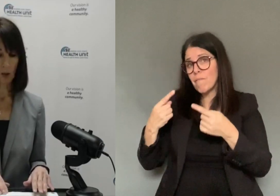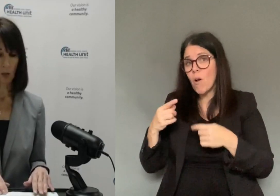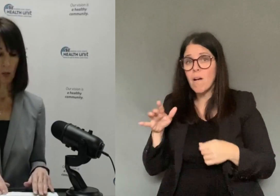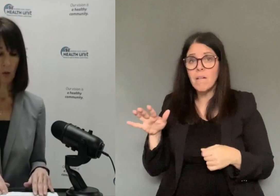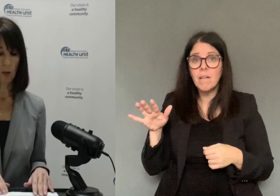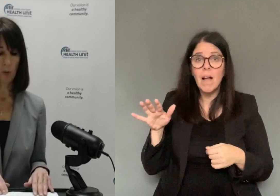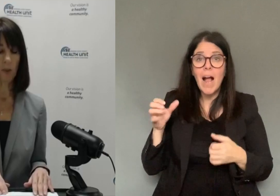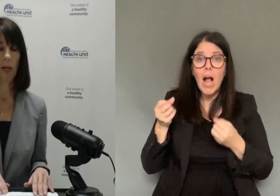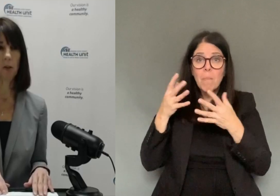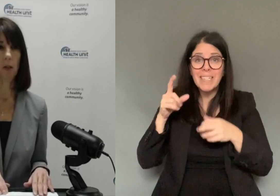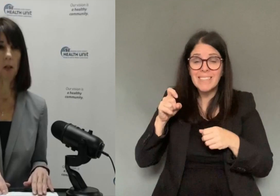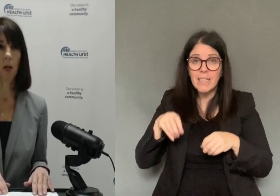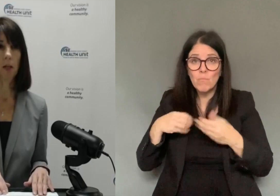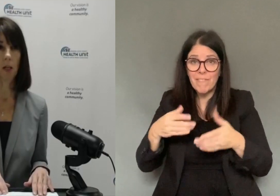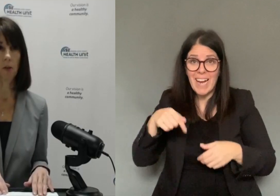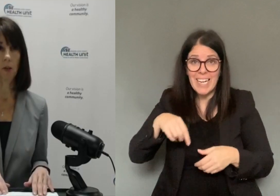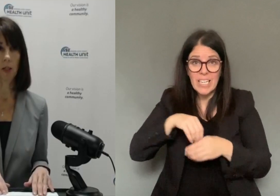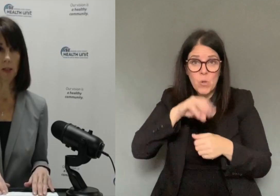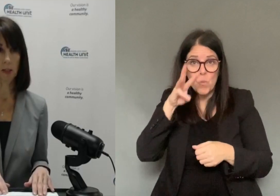has